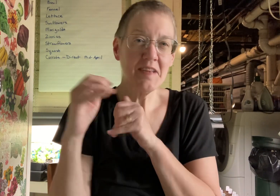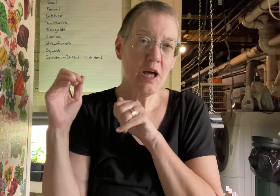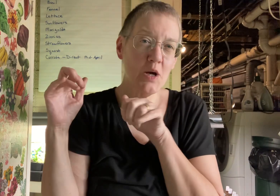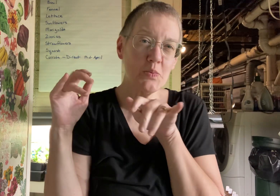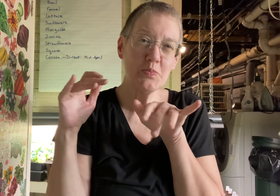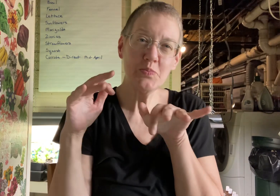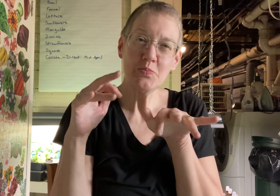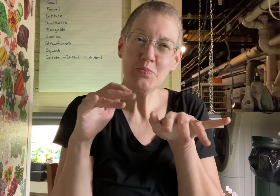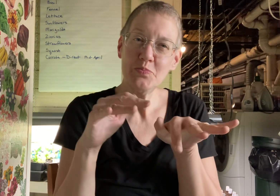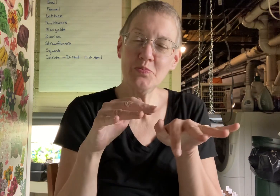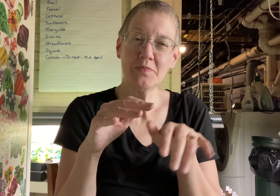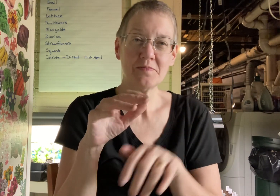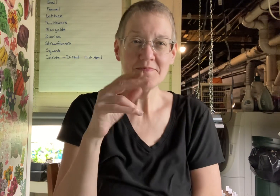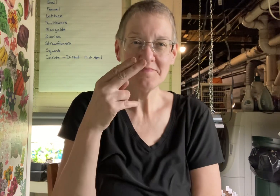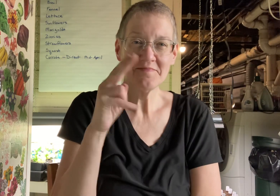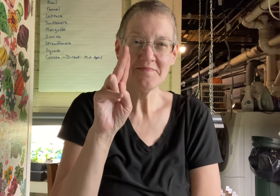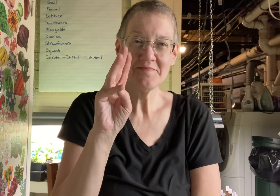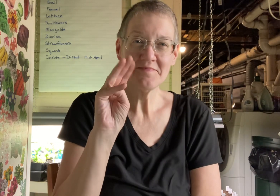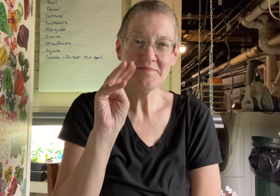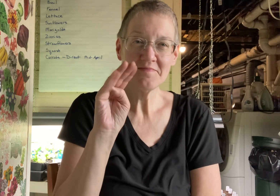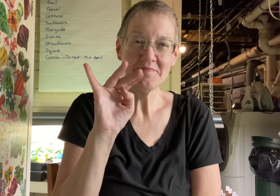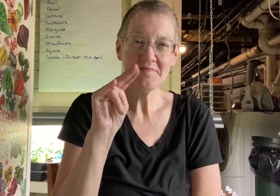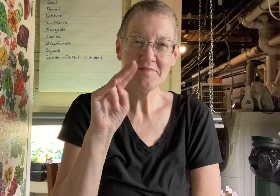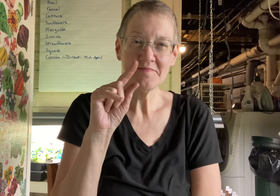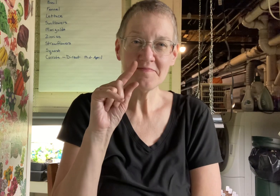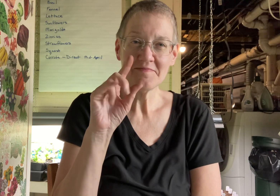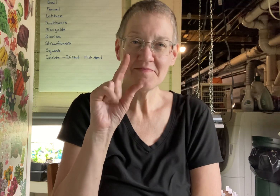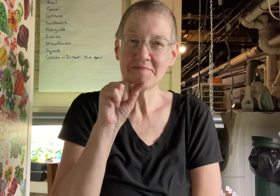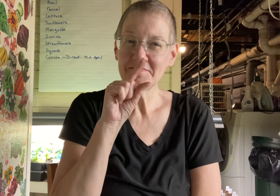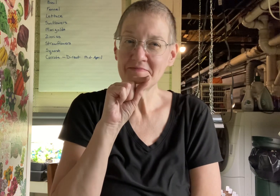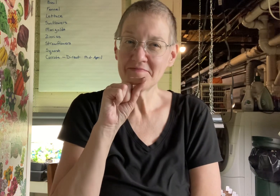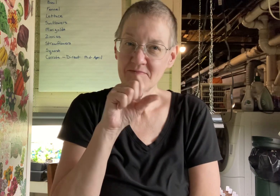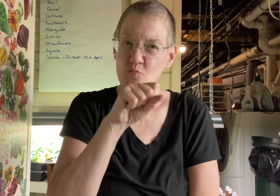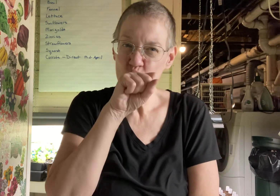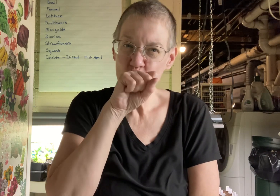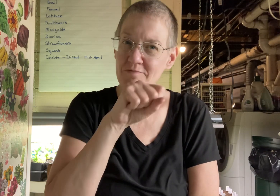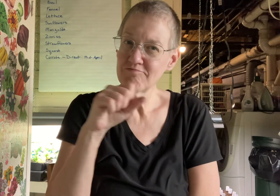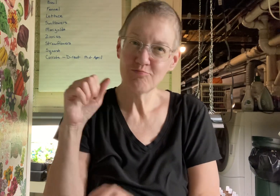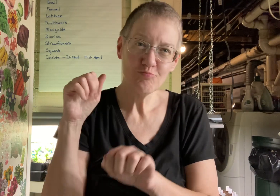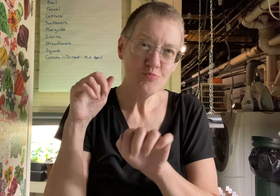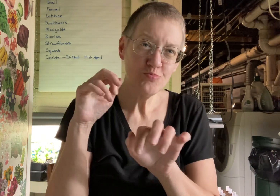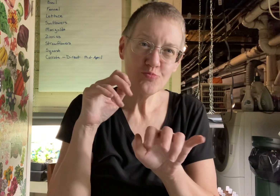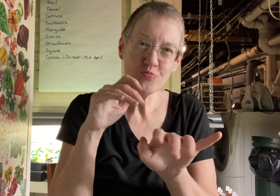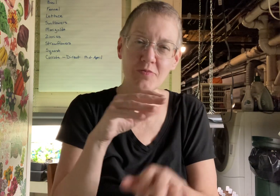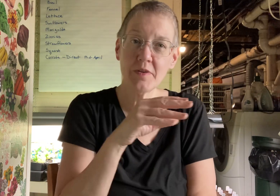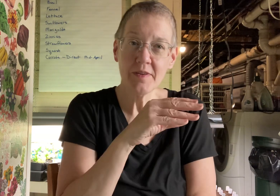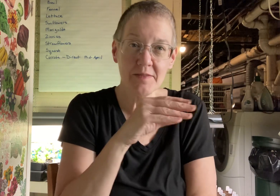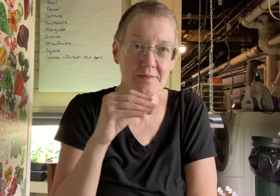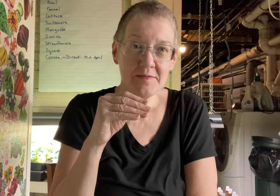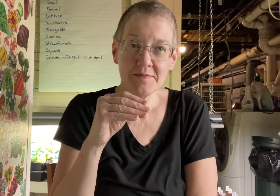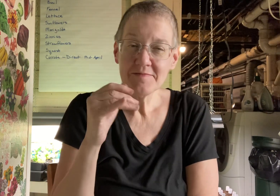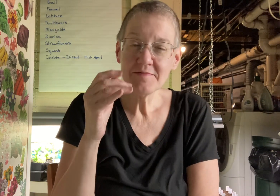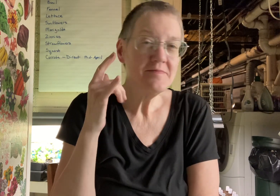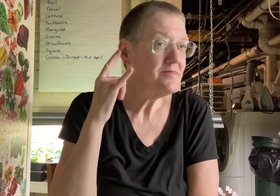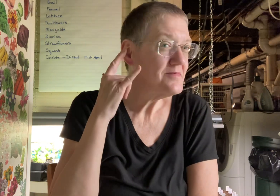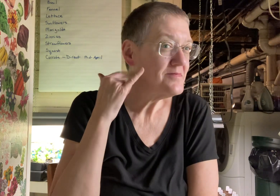the butterflies flock to them. Hummingbirds love them, and the